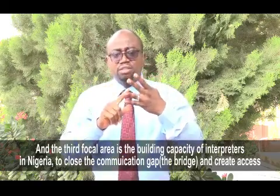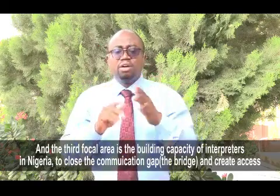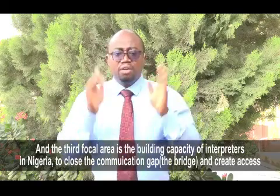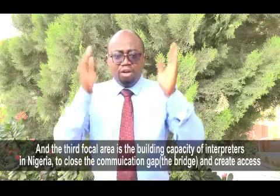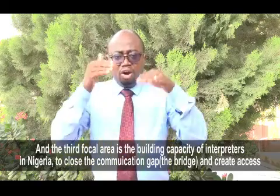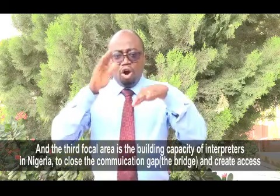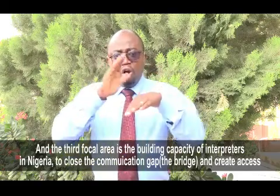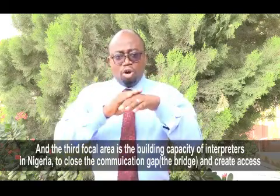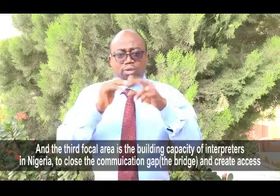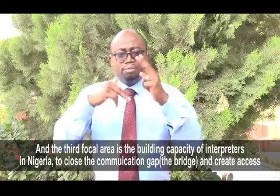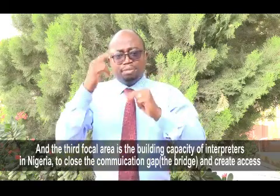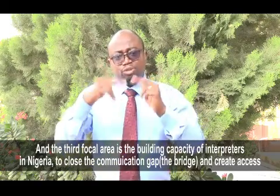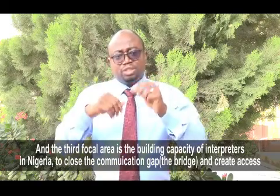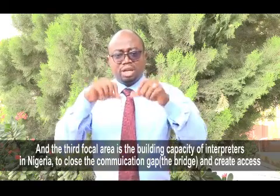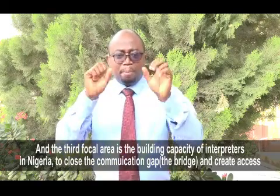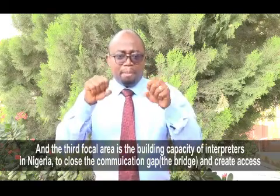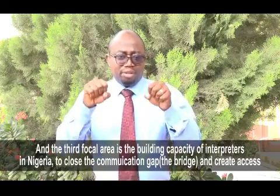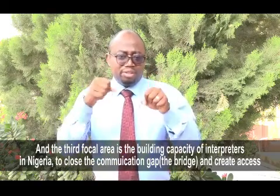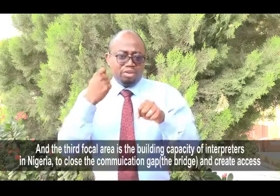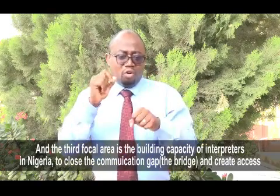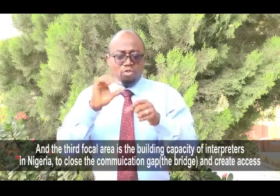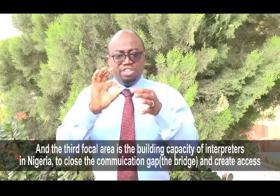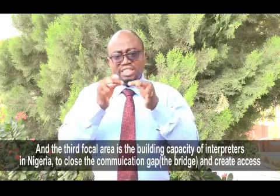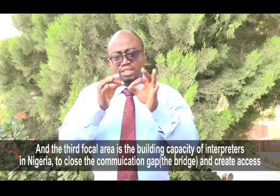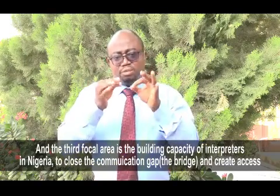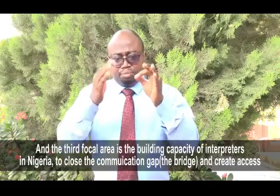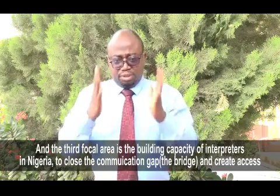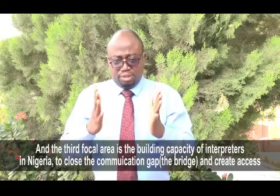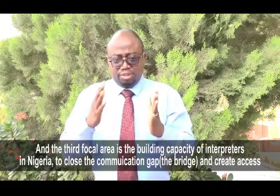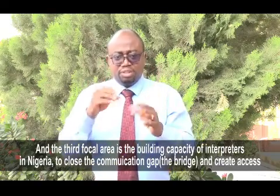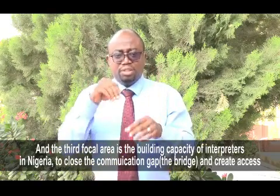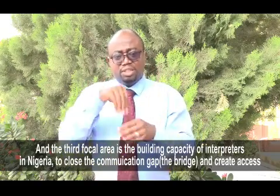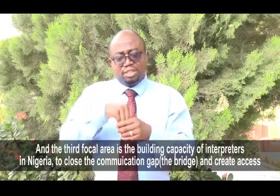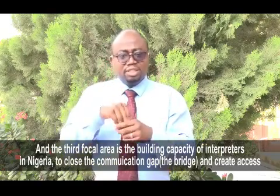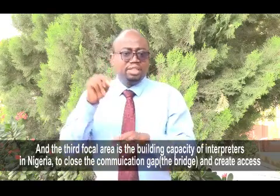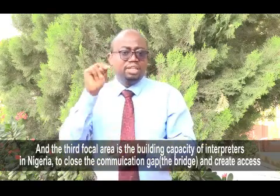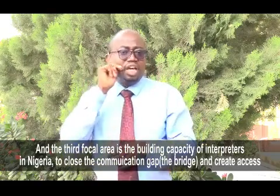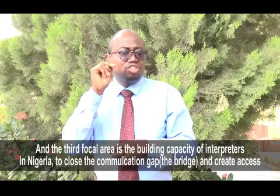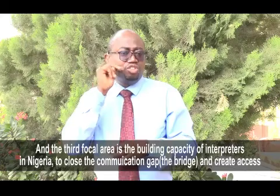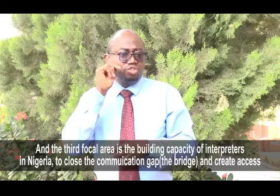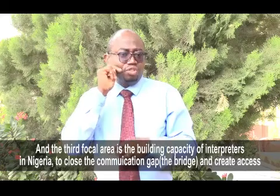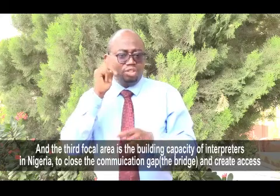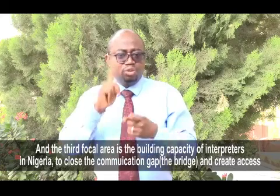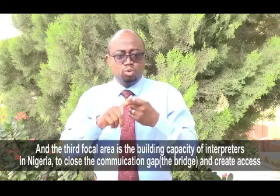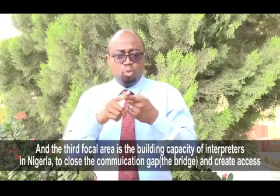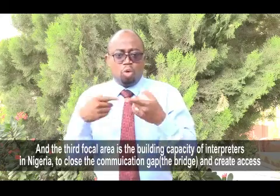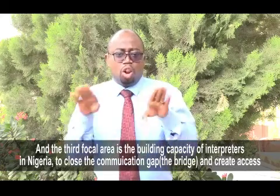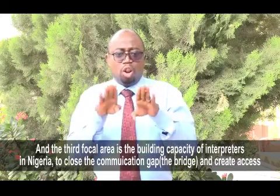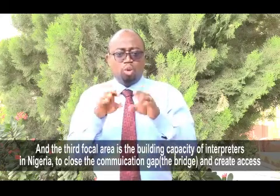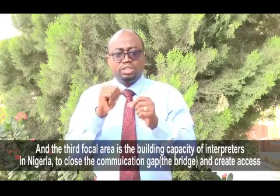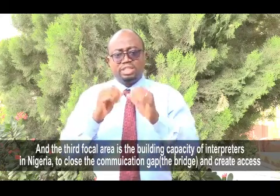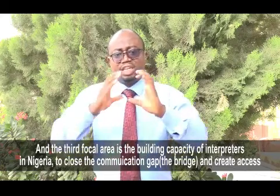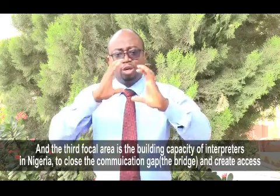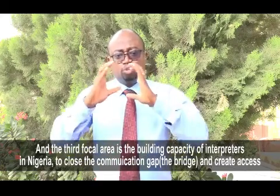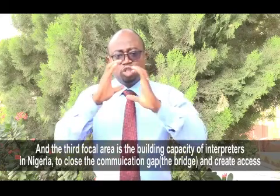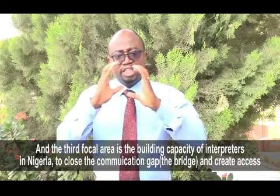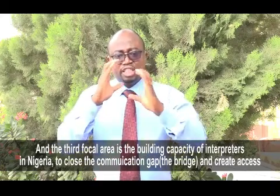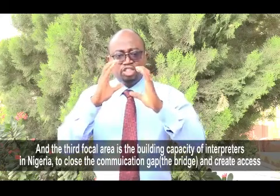And the third focal area is the building capacity of interpreters in Nigeria to close